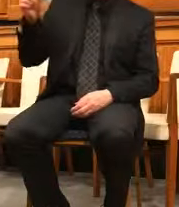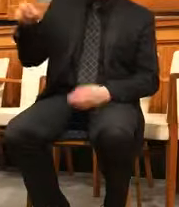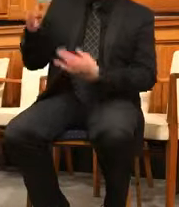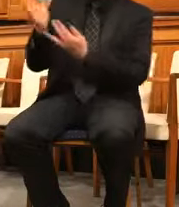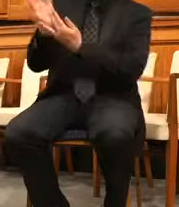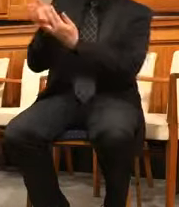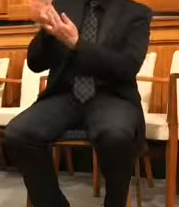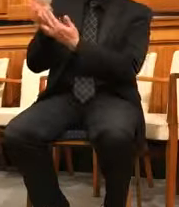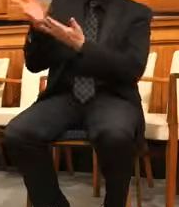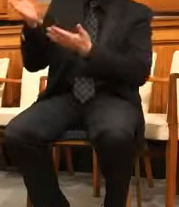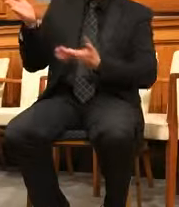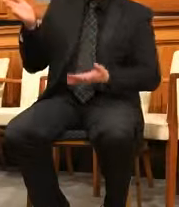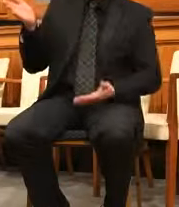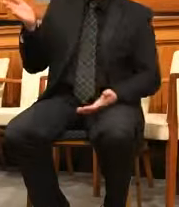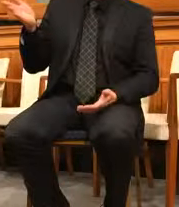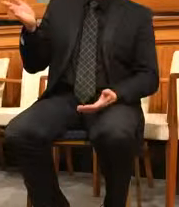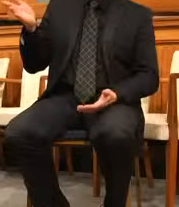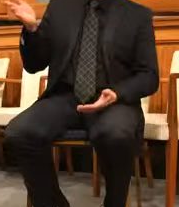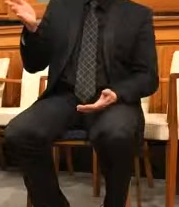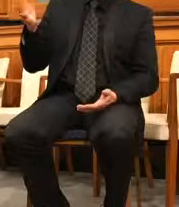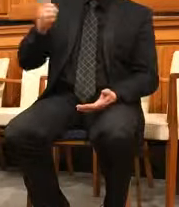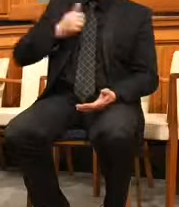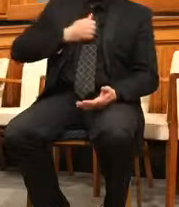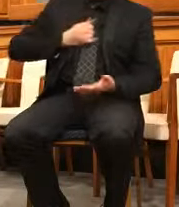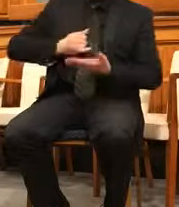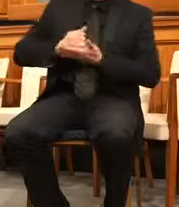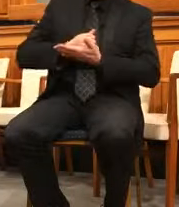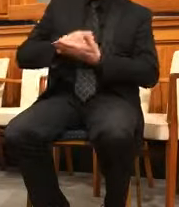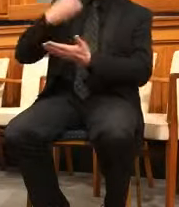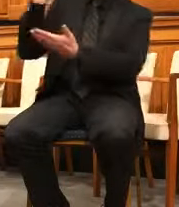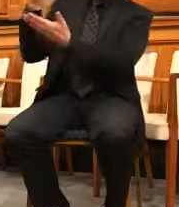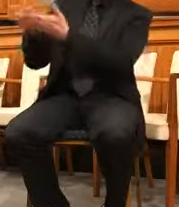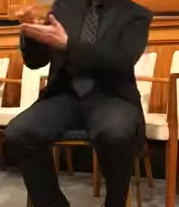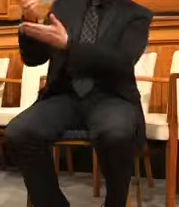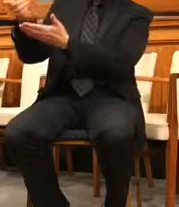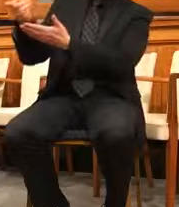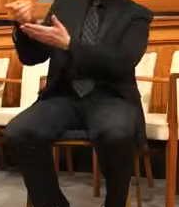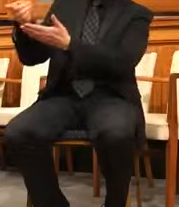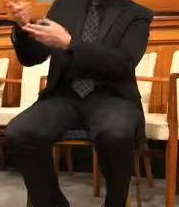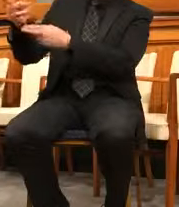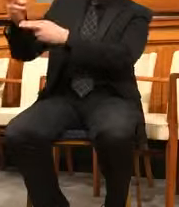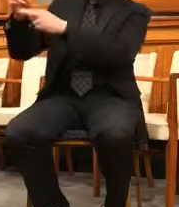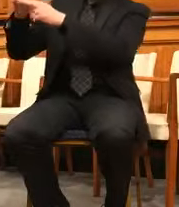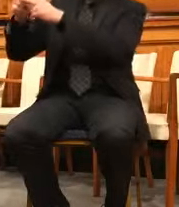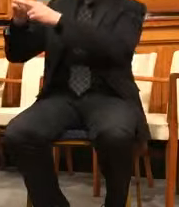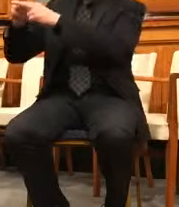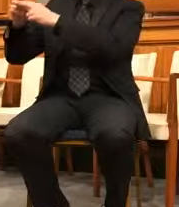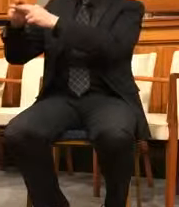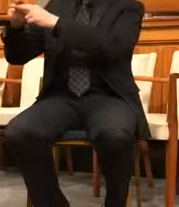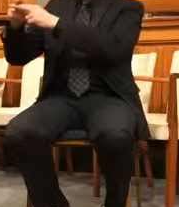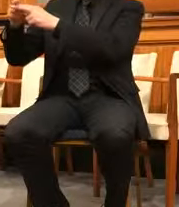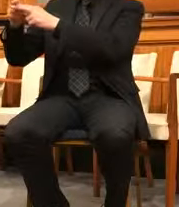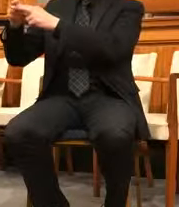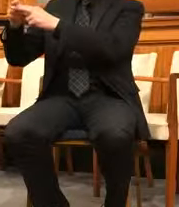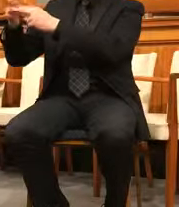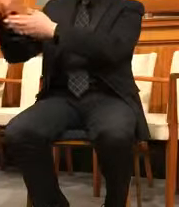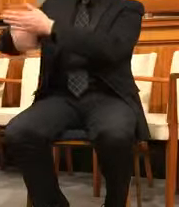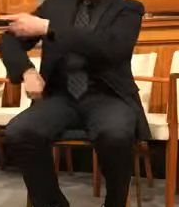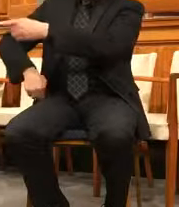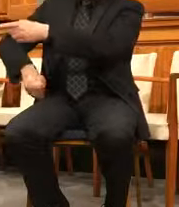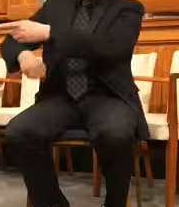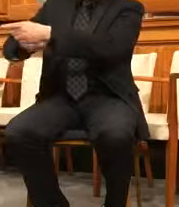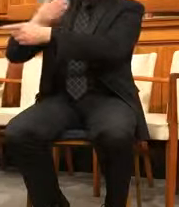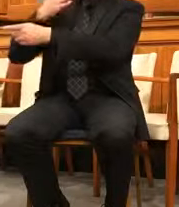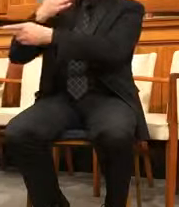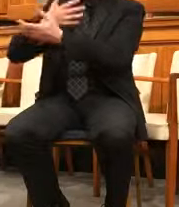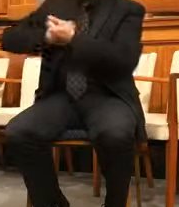sin bearer, someone to take the punishment of our sin, so that God can embrace us and receive us.